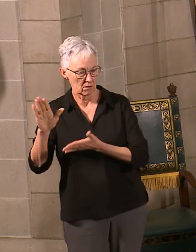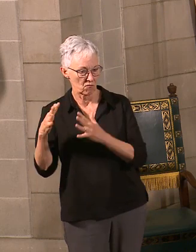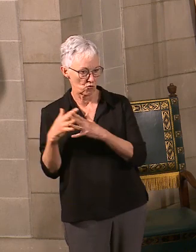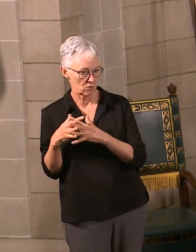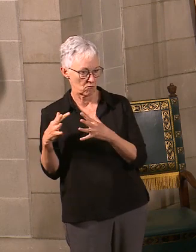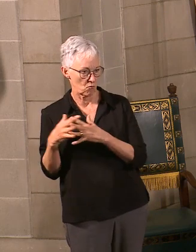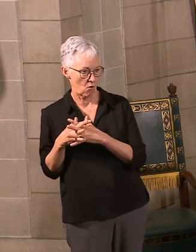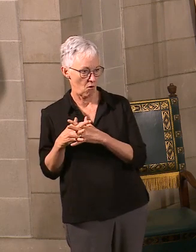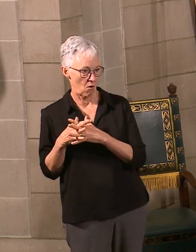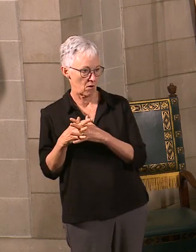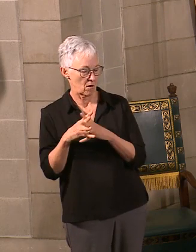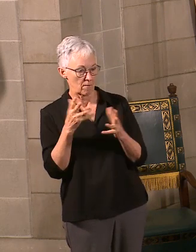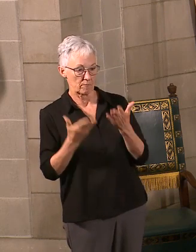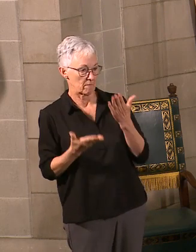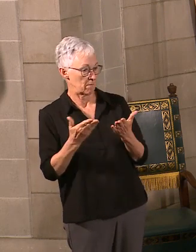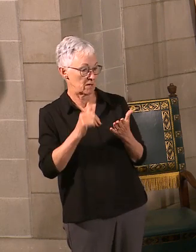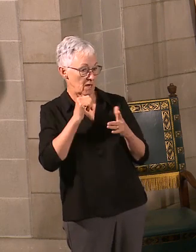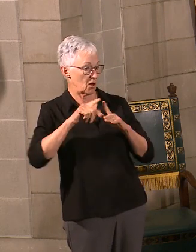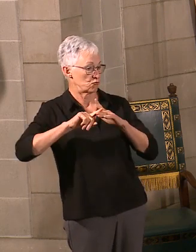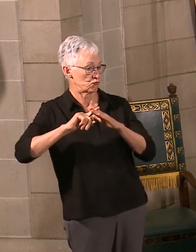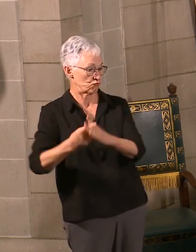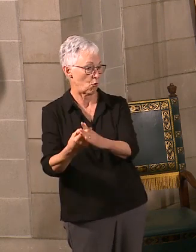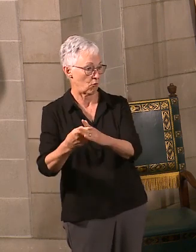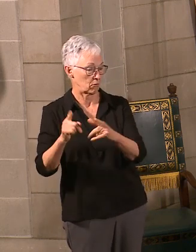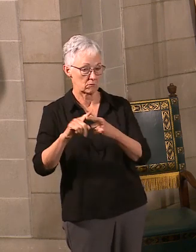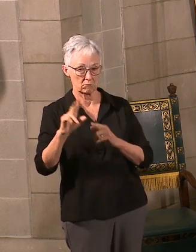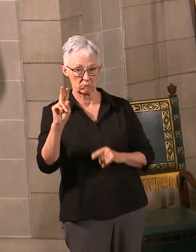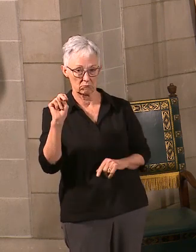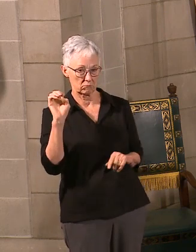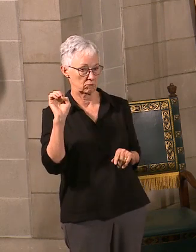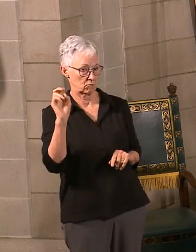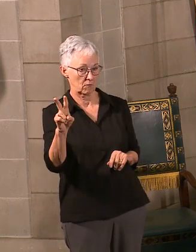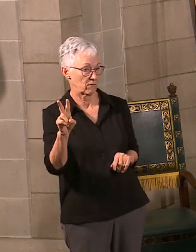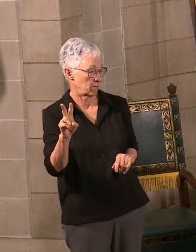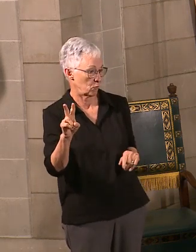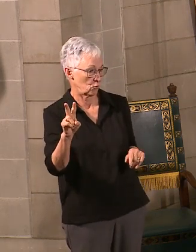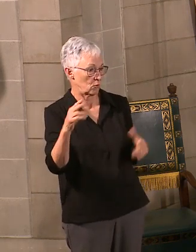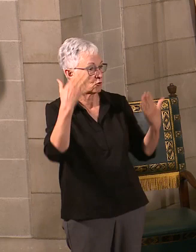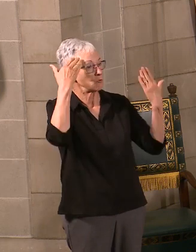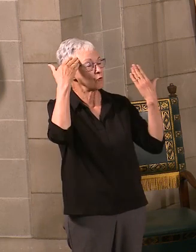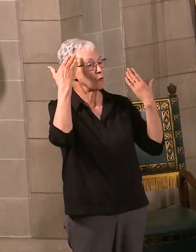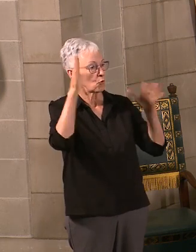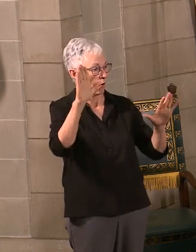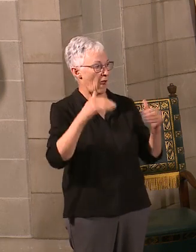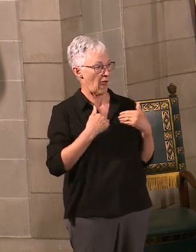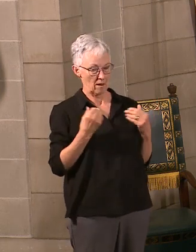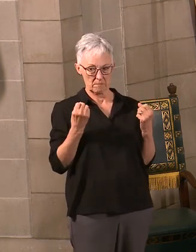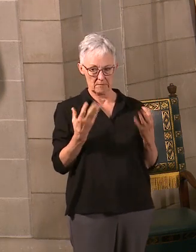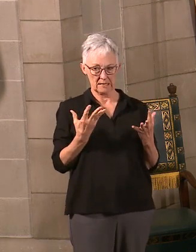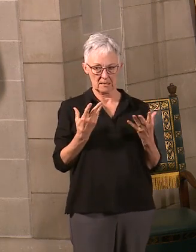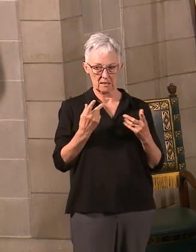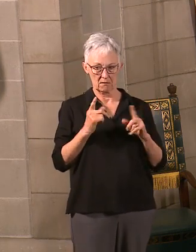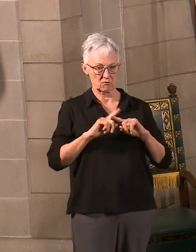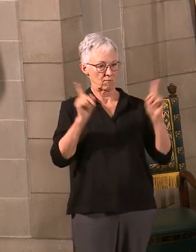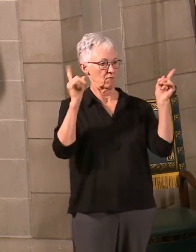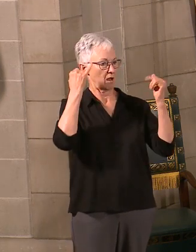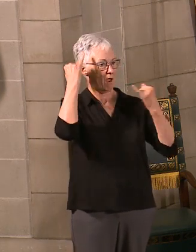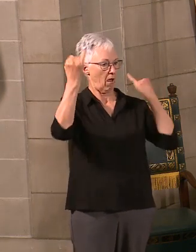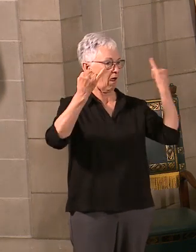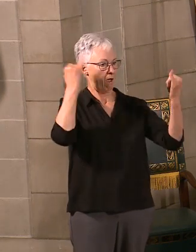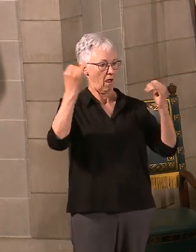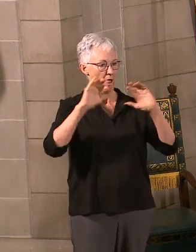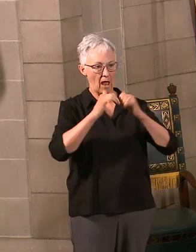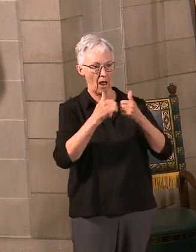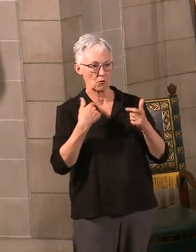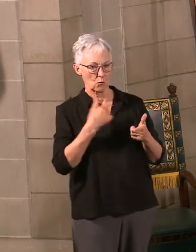September, or maybe even November, I think there'll be a lot of new ideas for how to make sure that we keep competitive spirit, the brand